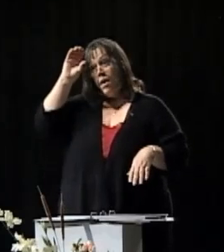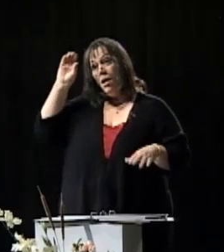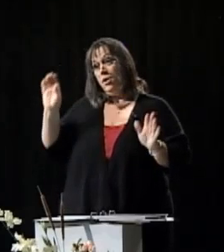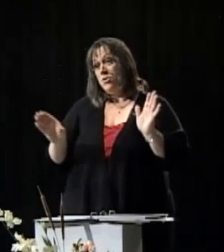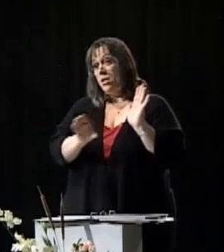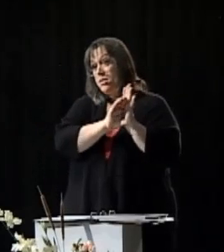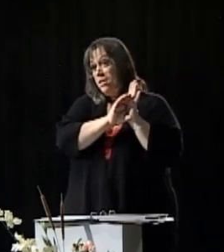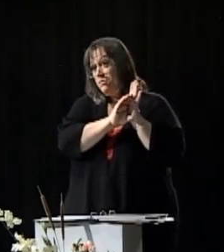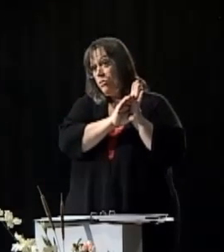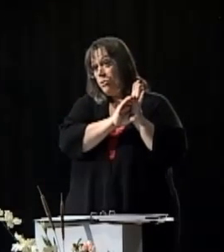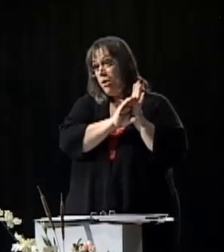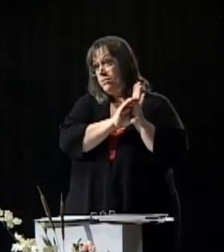I also like taking photographs.